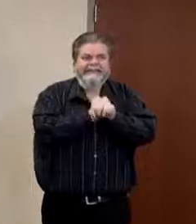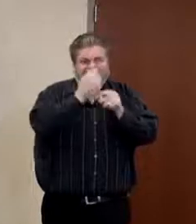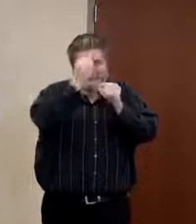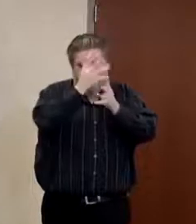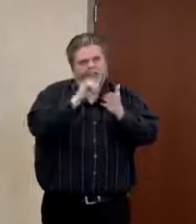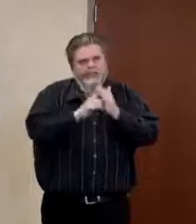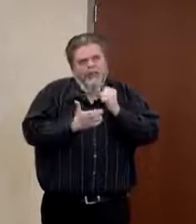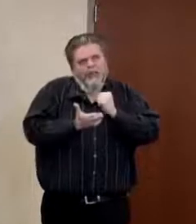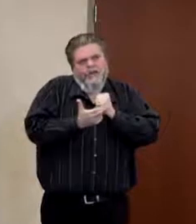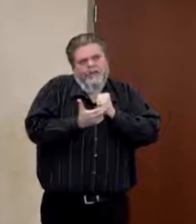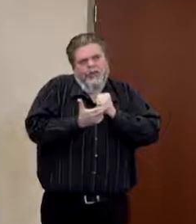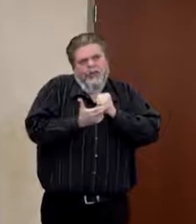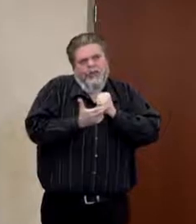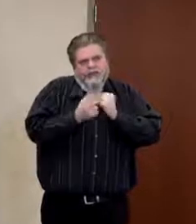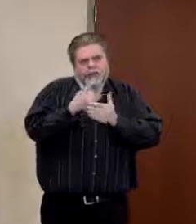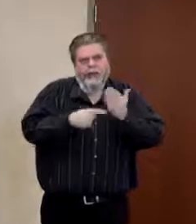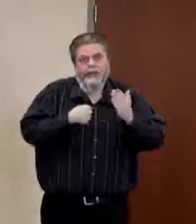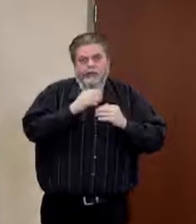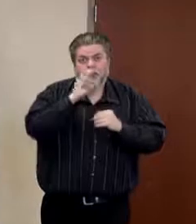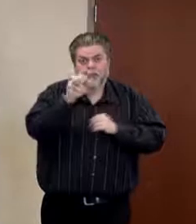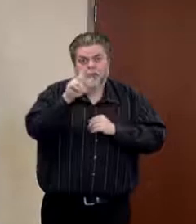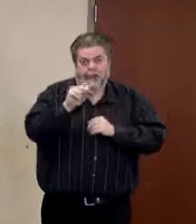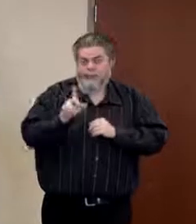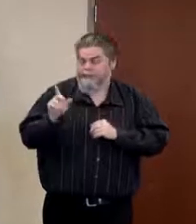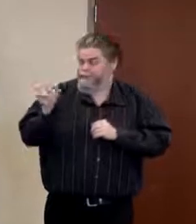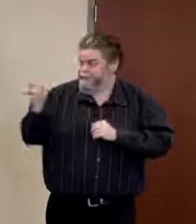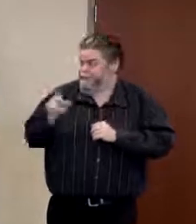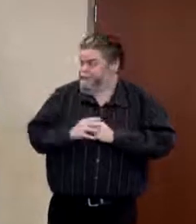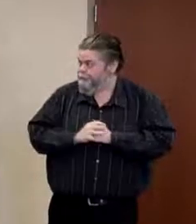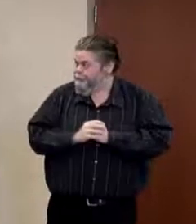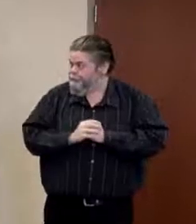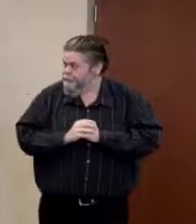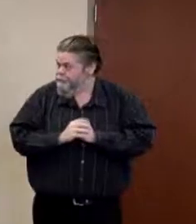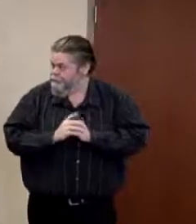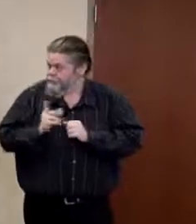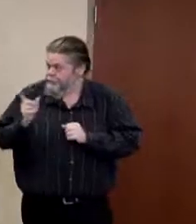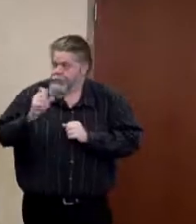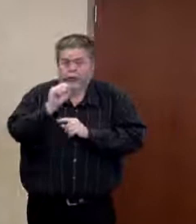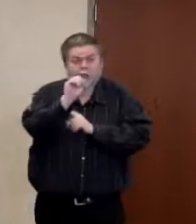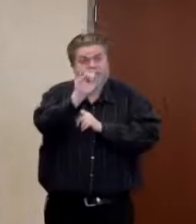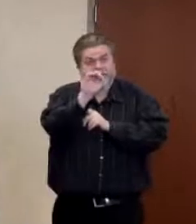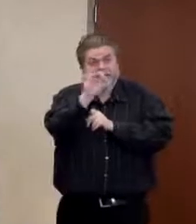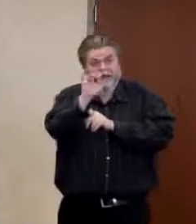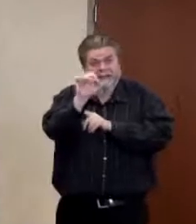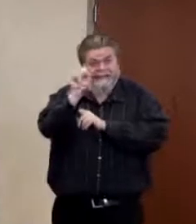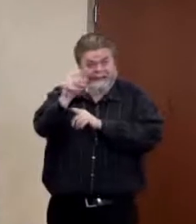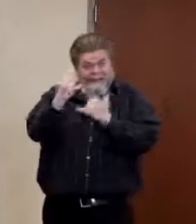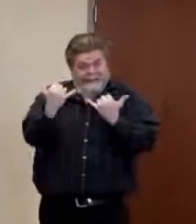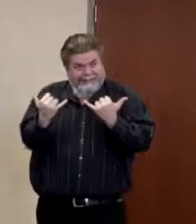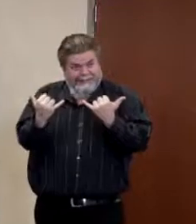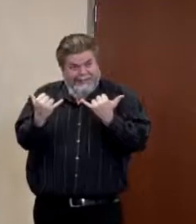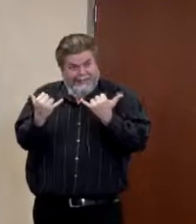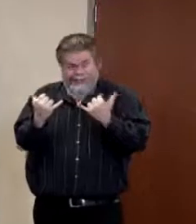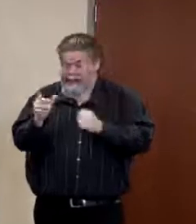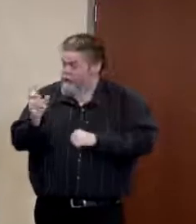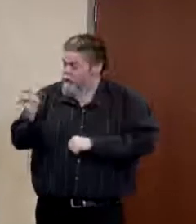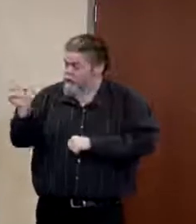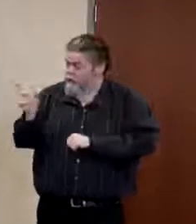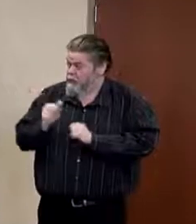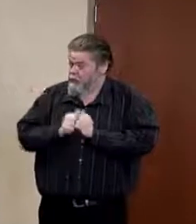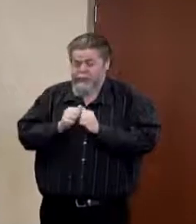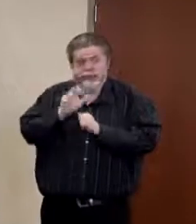reinforces that and validates that. So where Sioux Falls, South Dakota sits today with